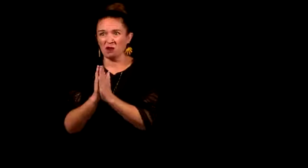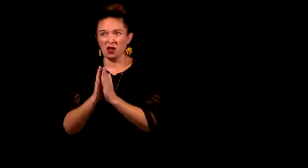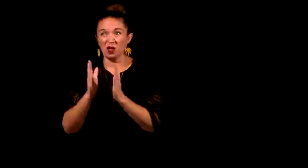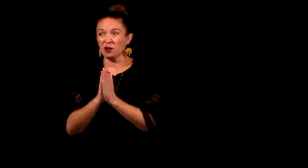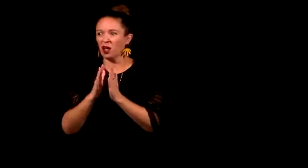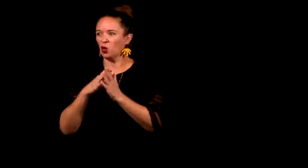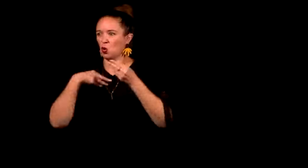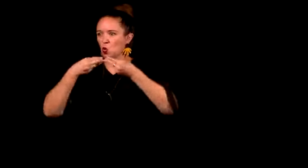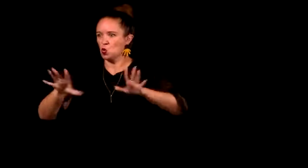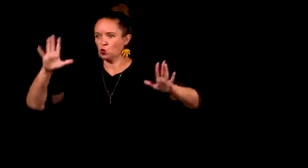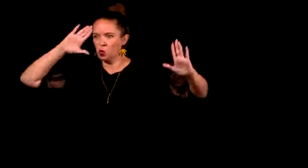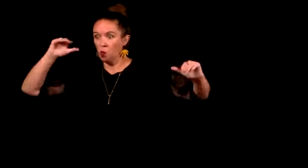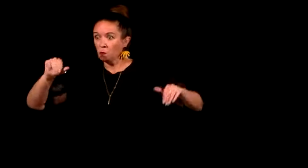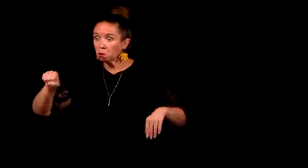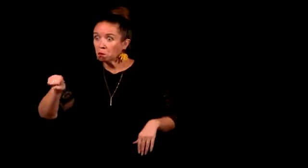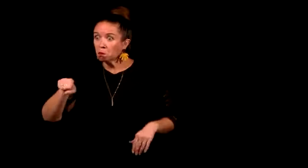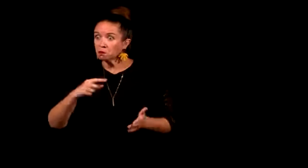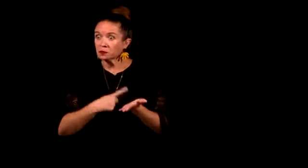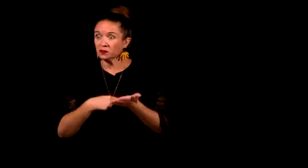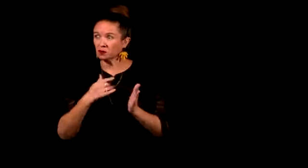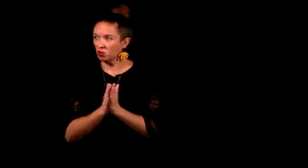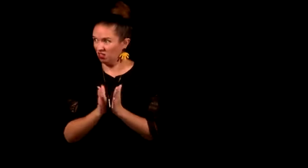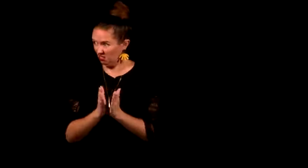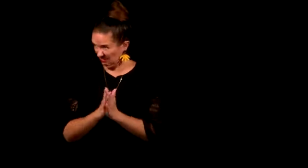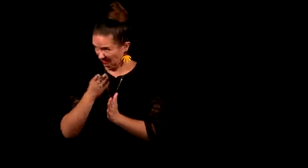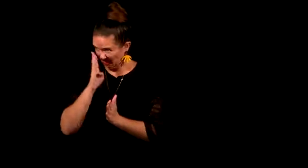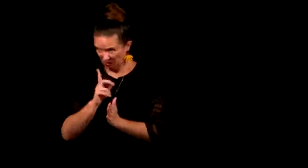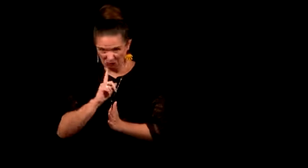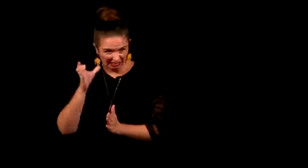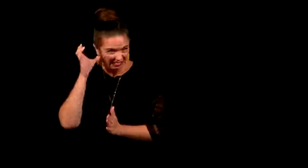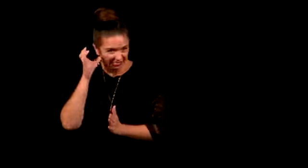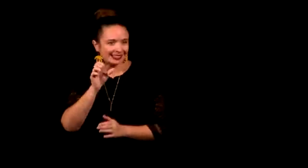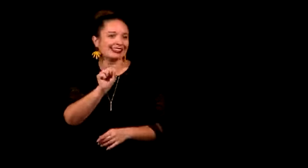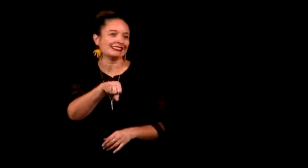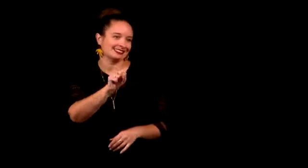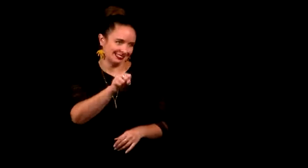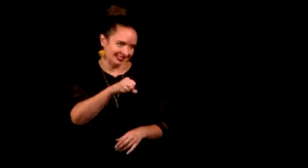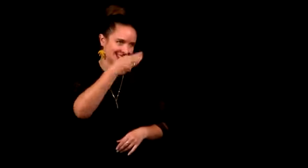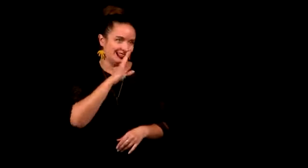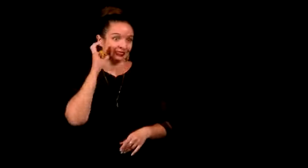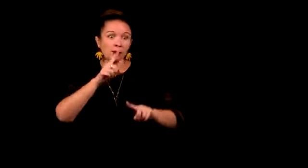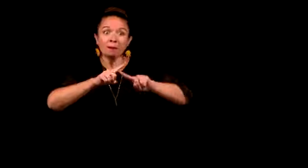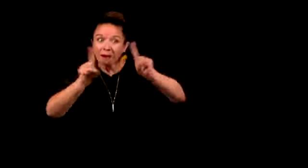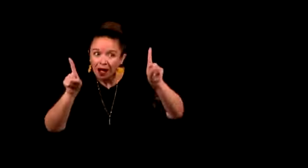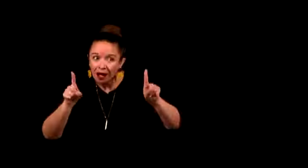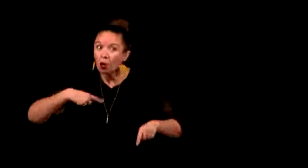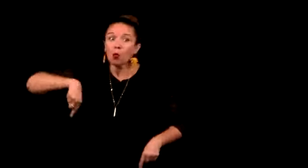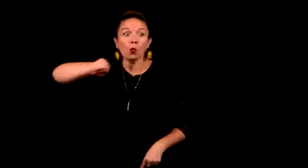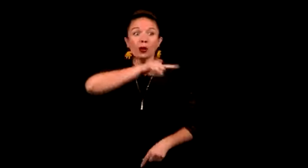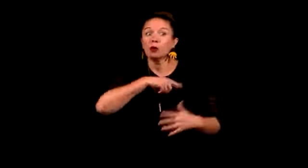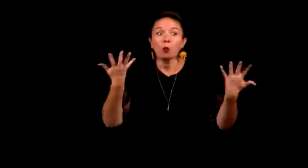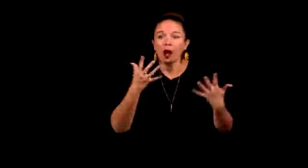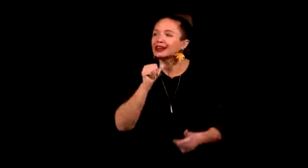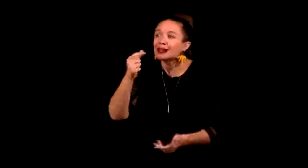sometimes we're praying. Sometimes people lose hope. Does God really hear me? Yes, God